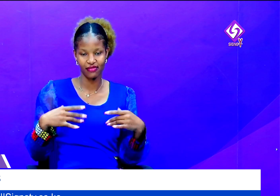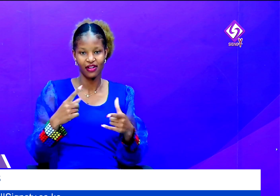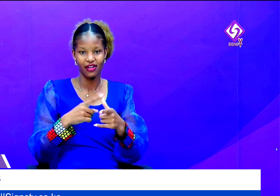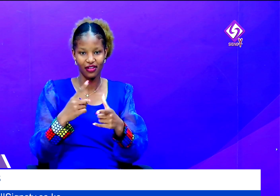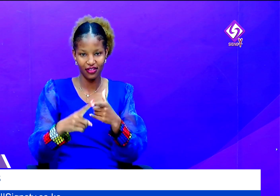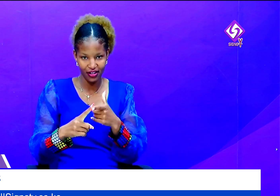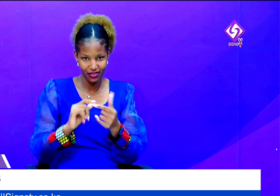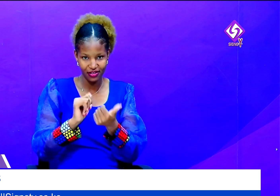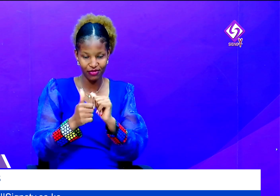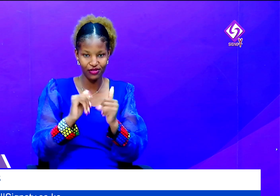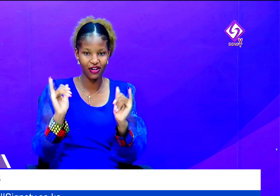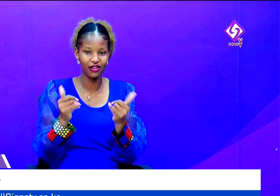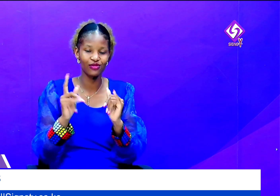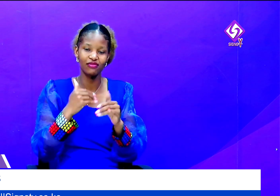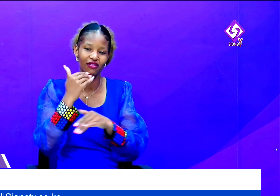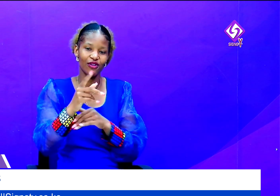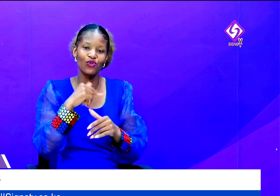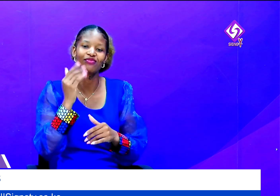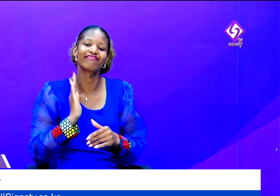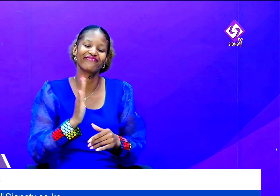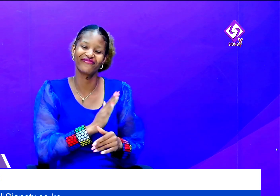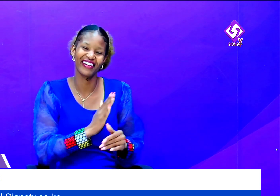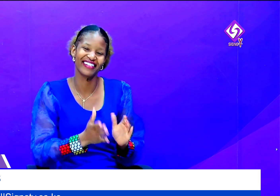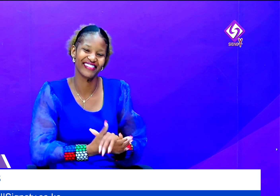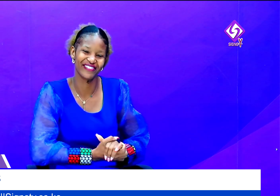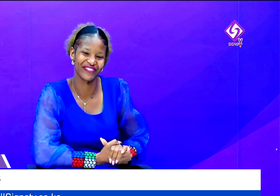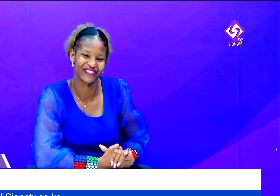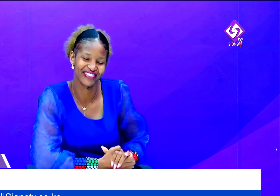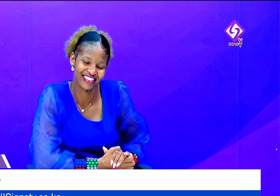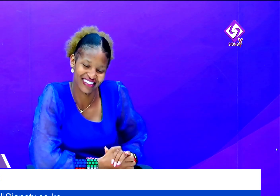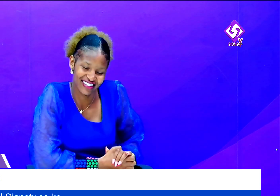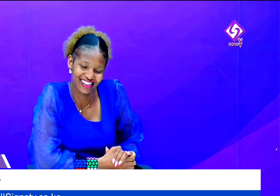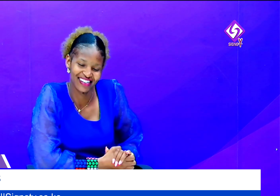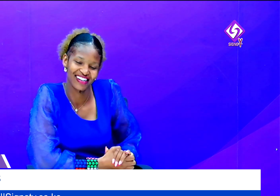Now it's time to take a short break. We will be back with sports news.